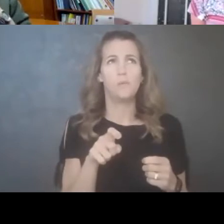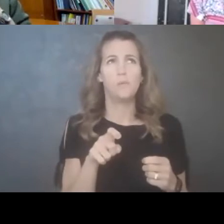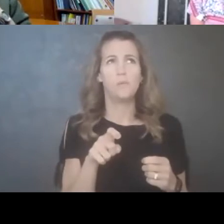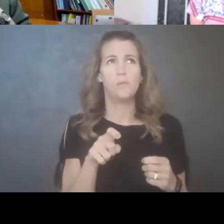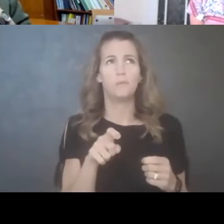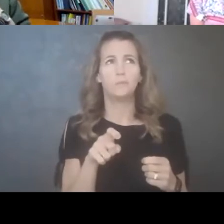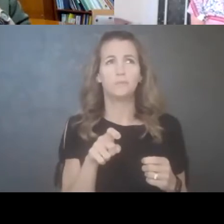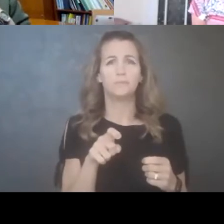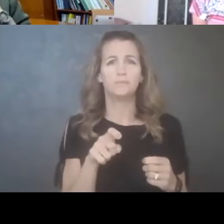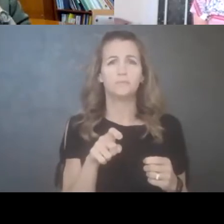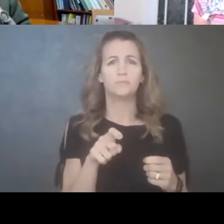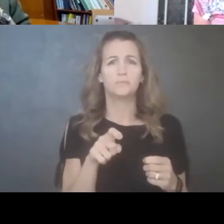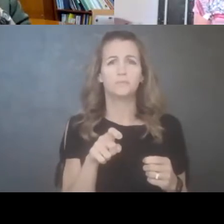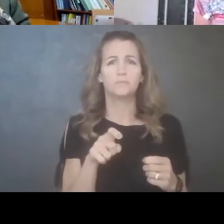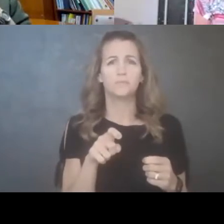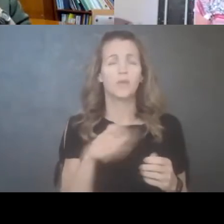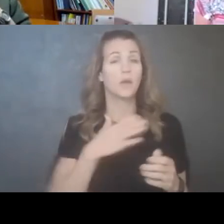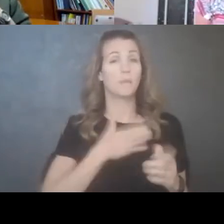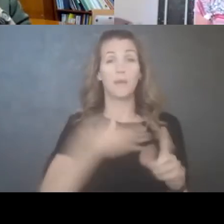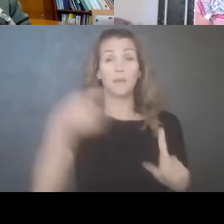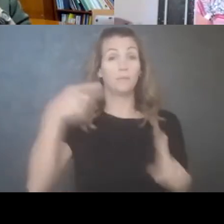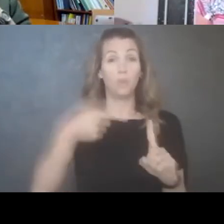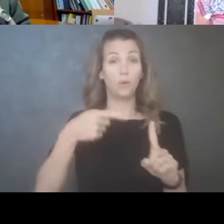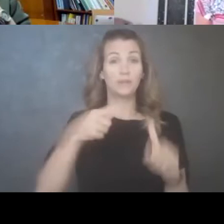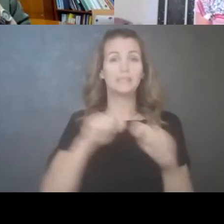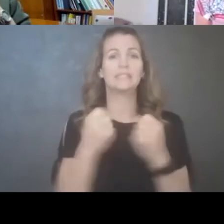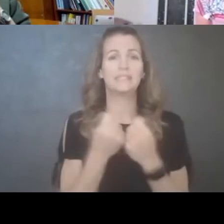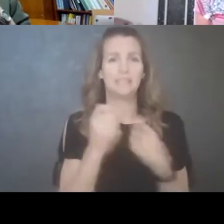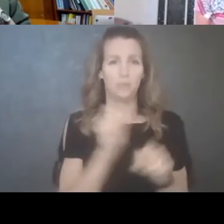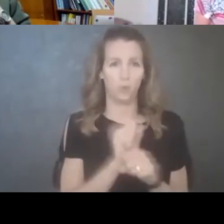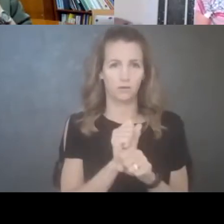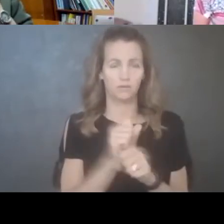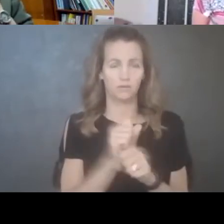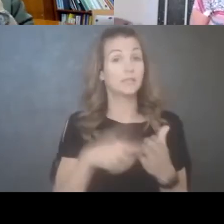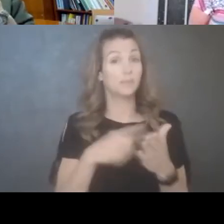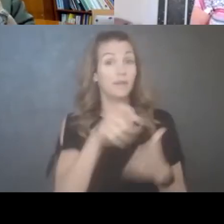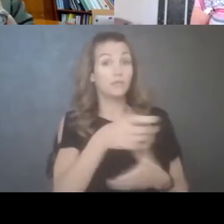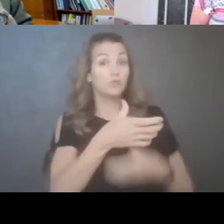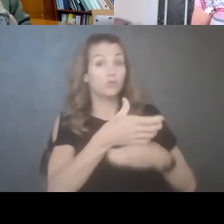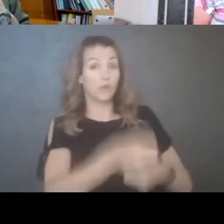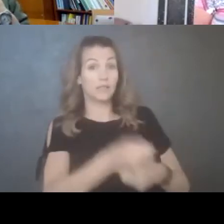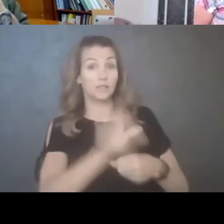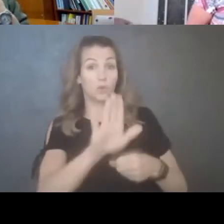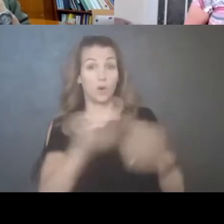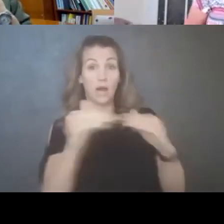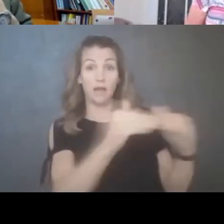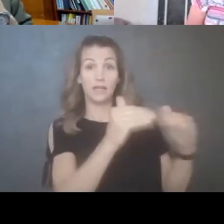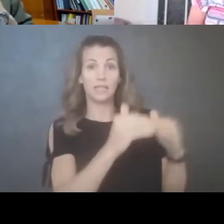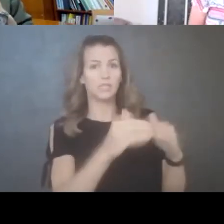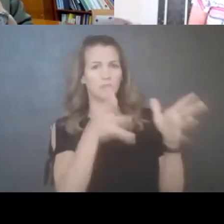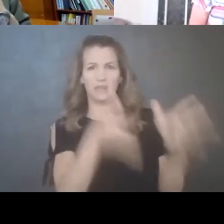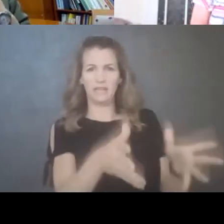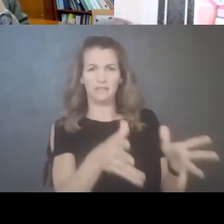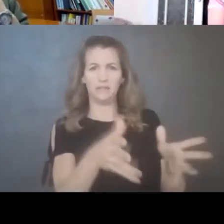a lot is what I'm trying to get at is teamwork, right? So sometimes you have to trust your colleagues to say, we're going to leave them all the same. And sometimes you have to trust them to say, no, we're going to make